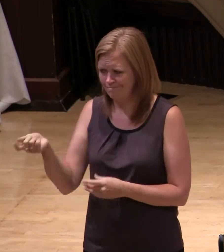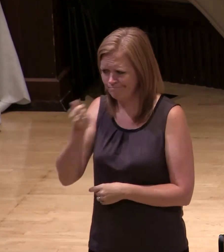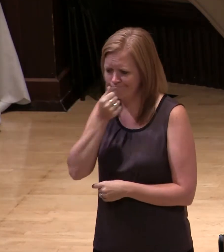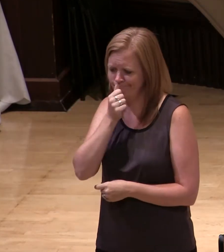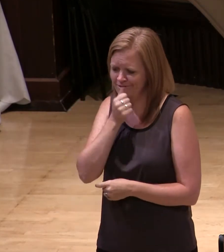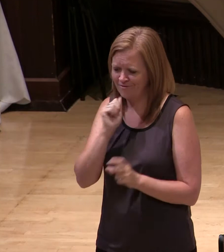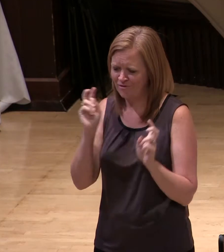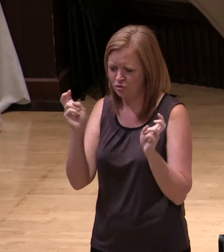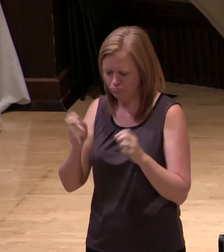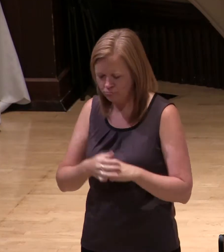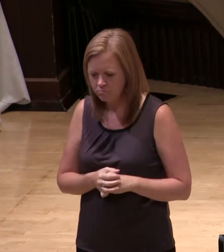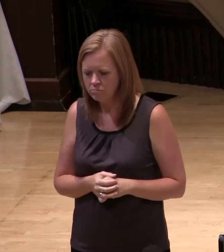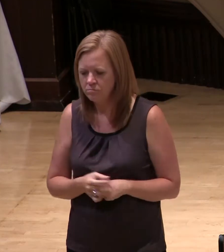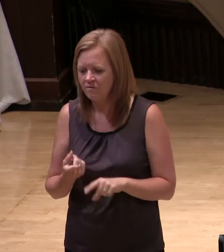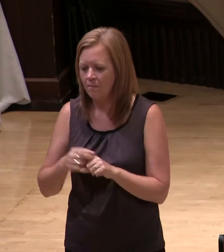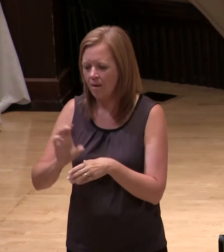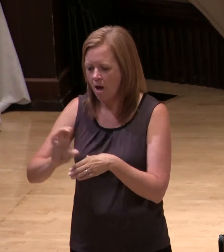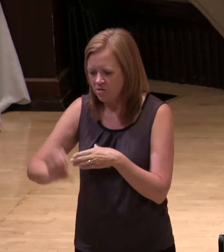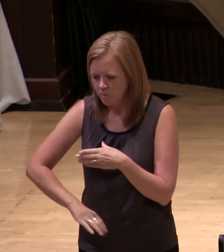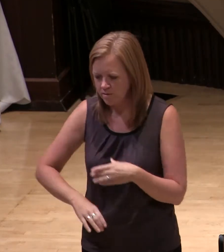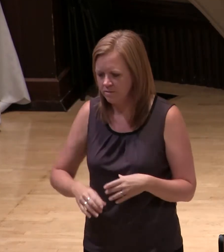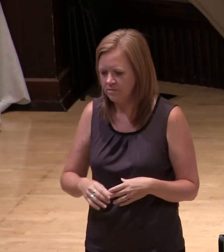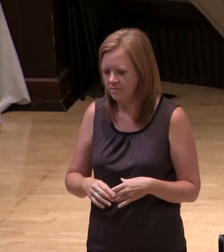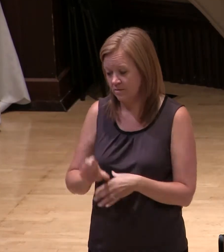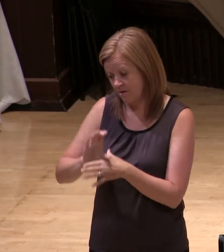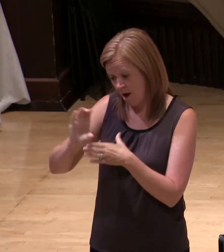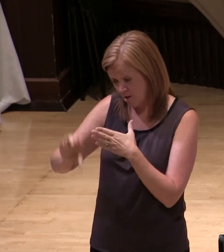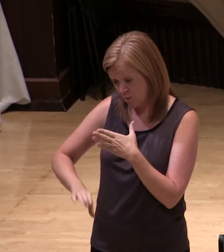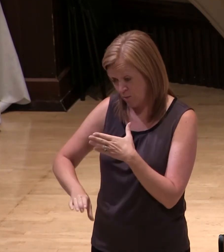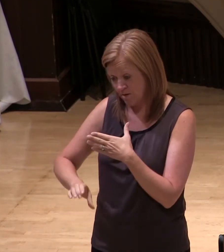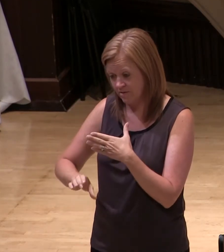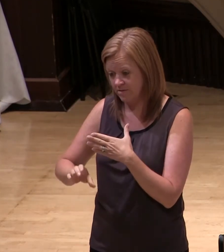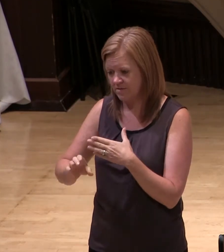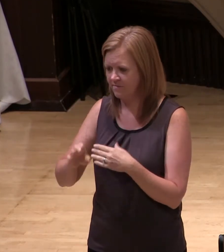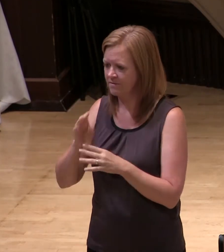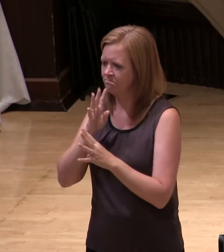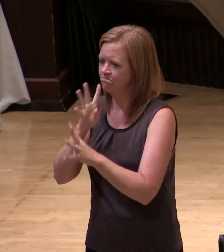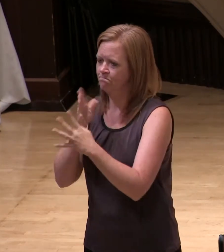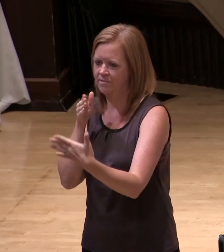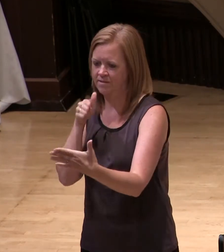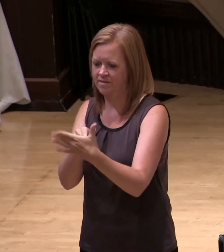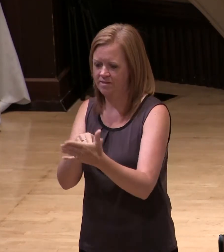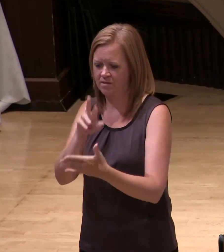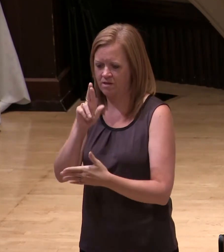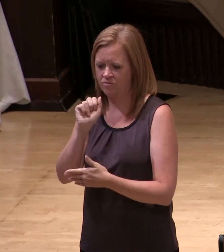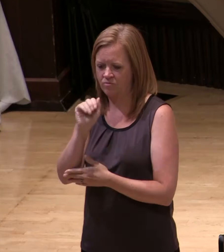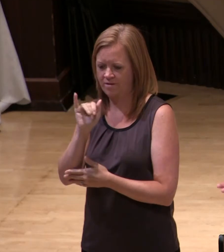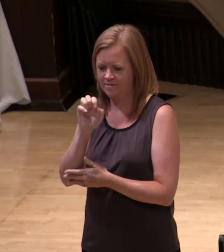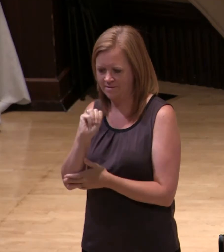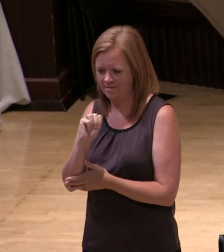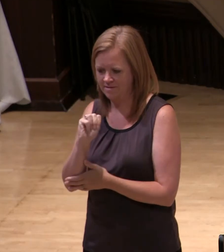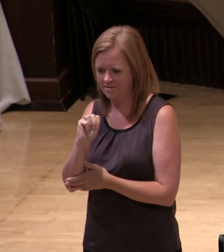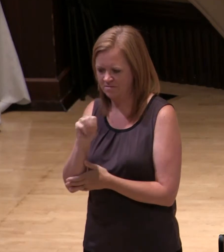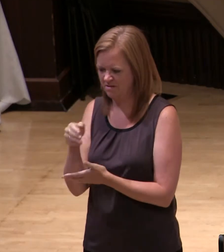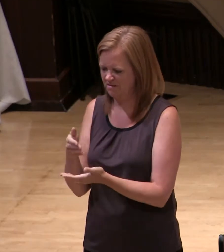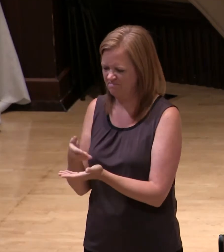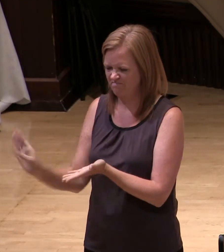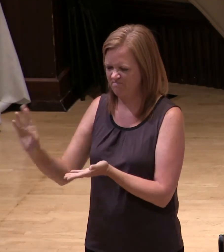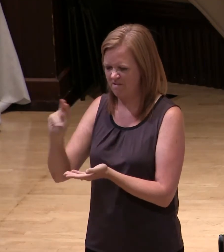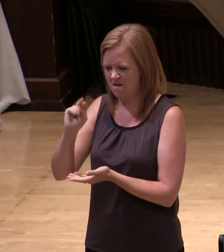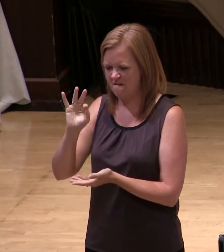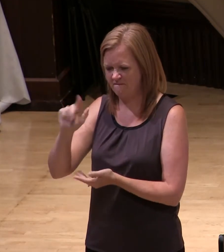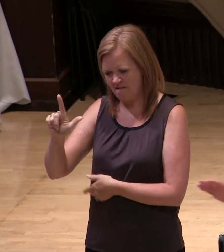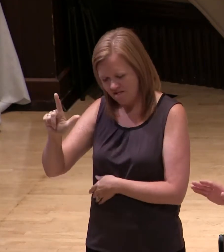from that, from the consequences, because there were consequences of speaking up against racism. He's been blackballed by the